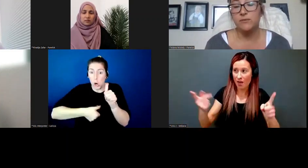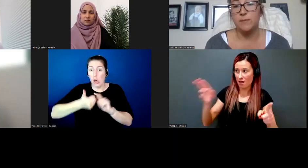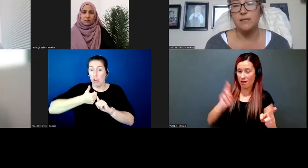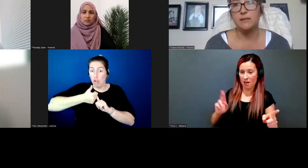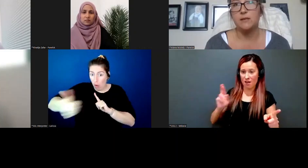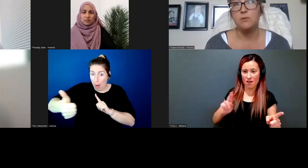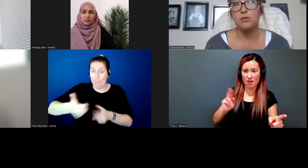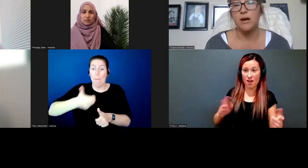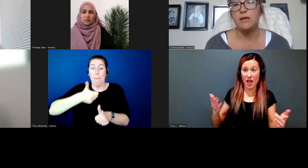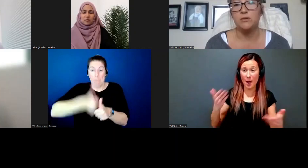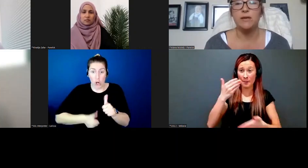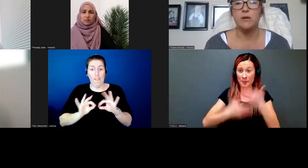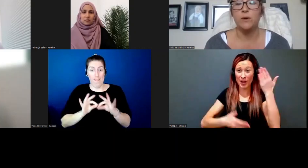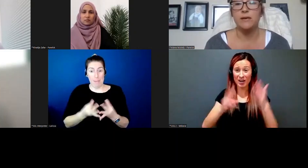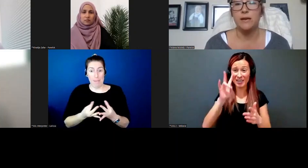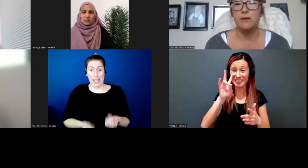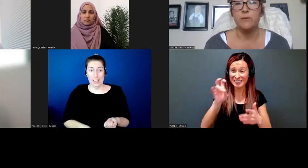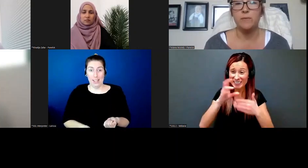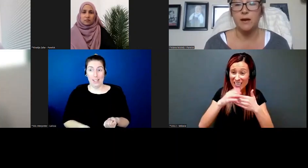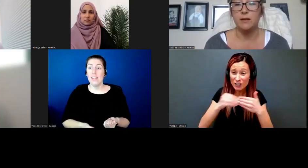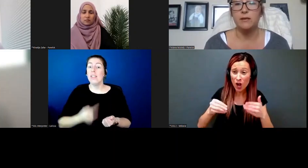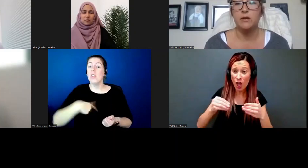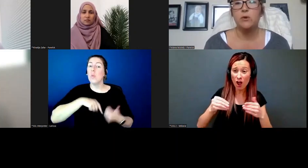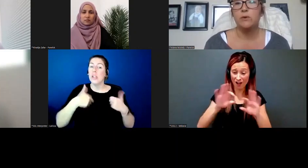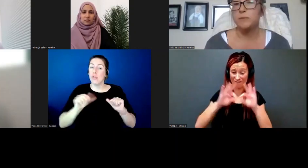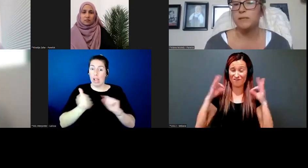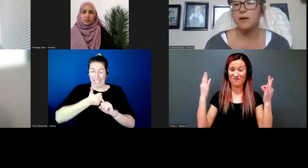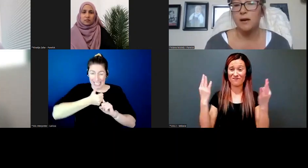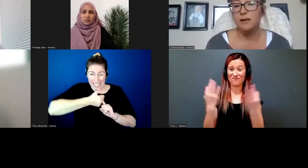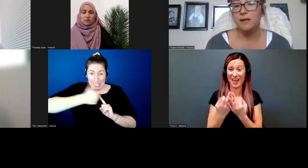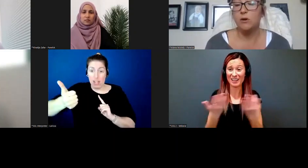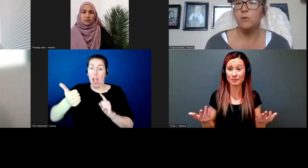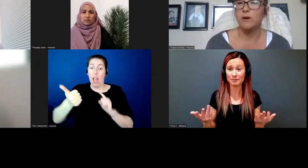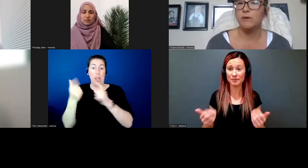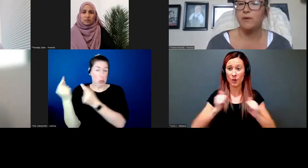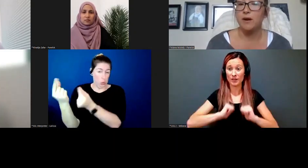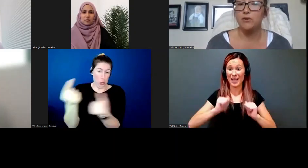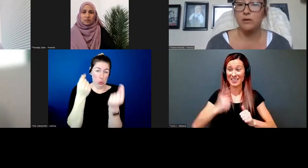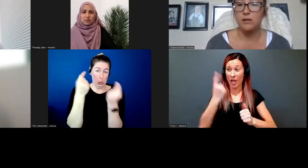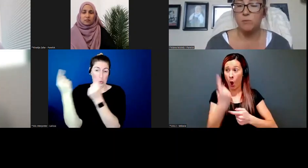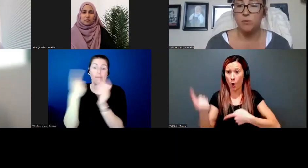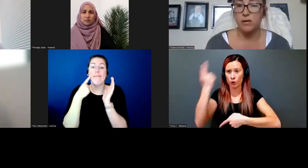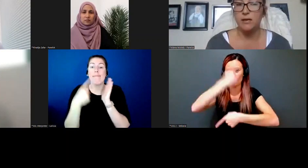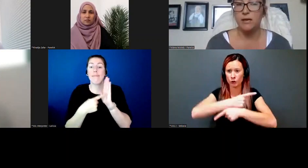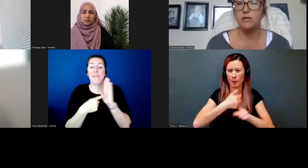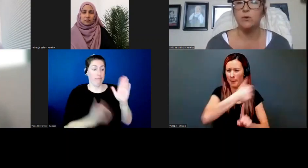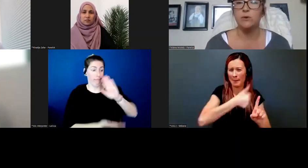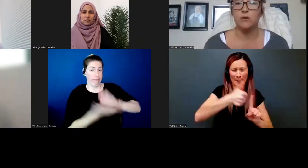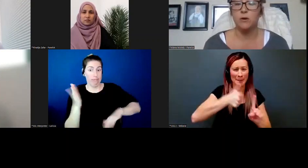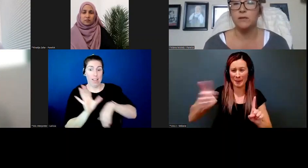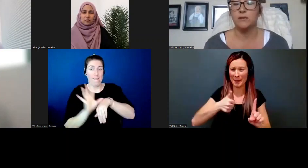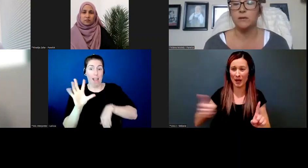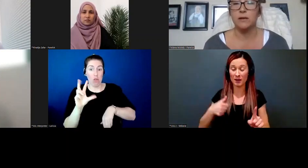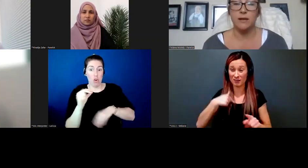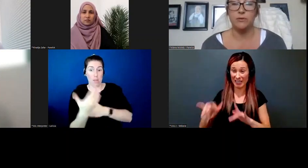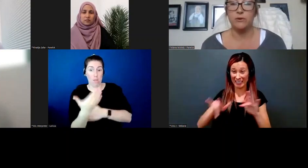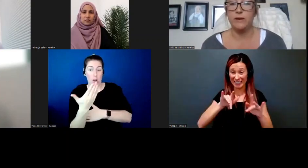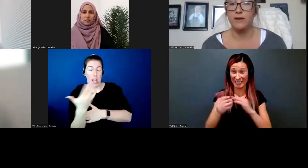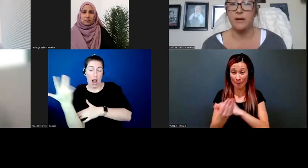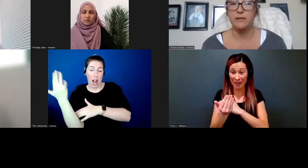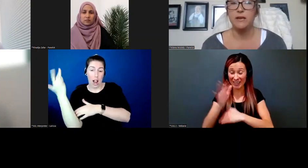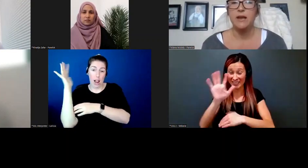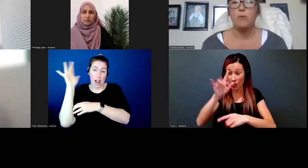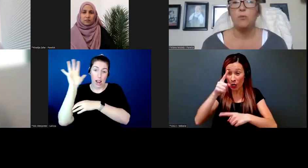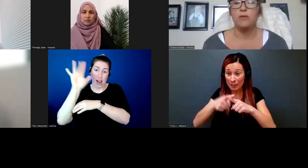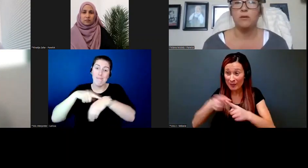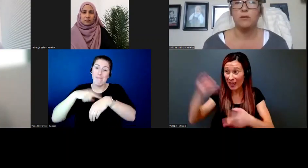of us families try to do it in one day from the island, which means I leave the home around 5:30 in the morning and don't get home until 11:30